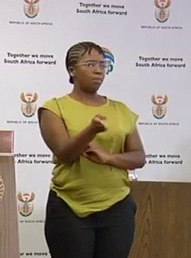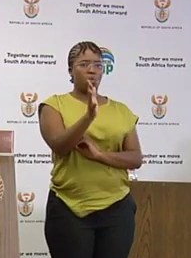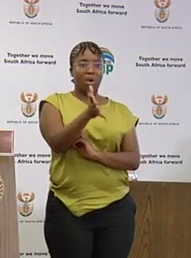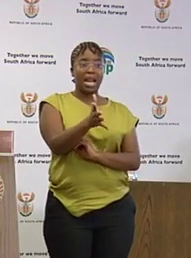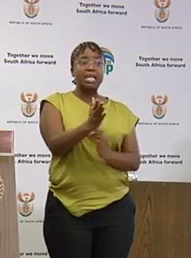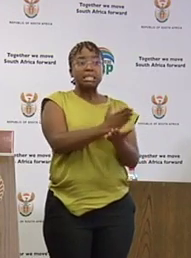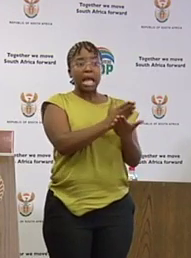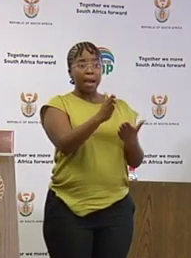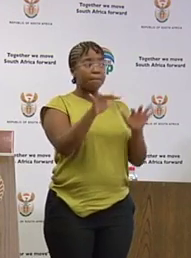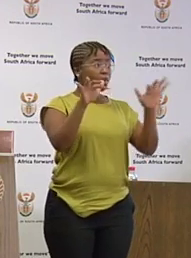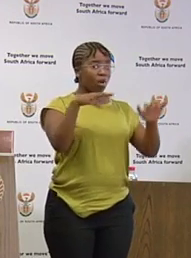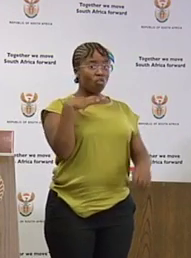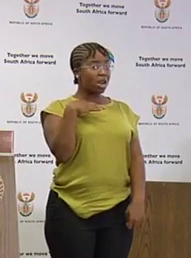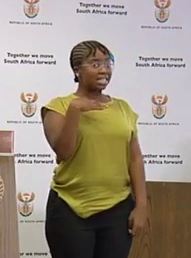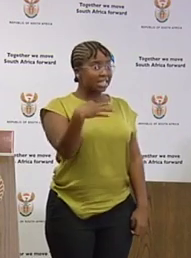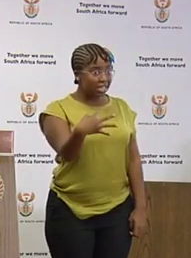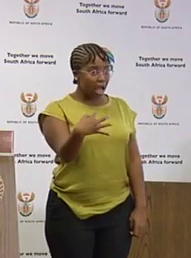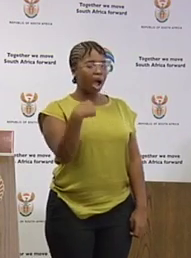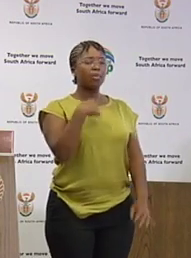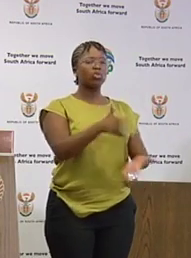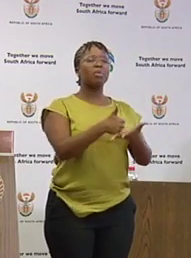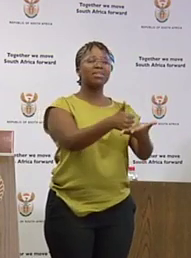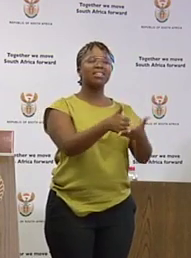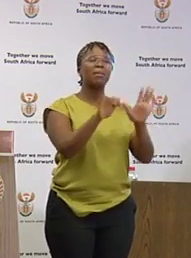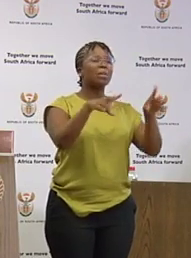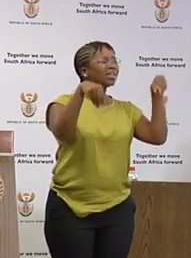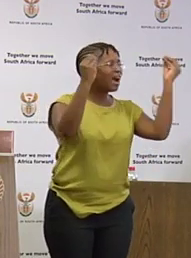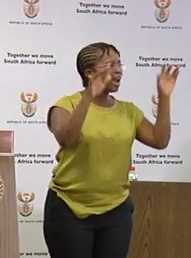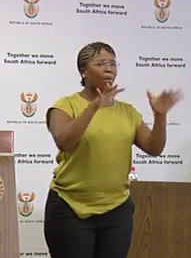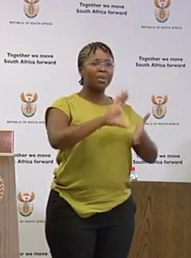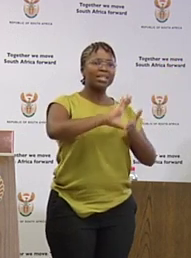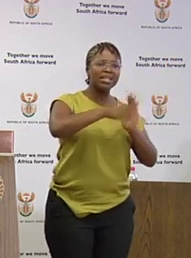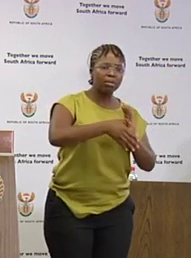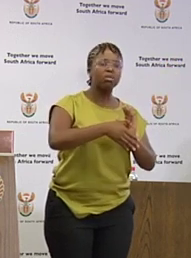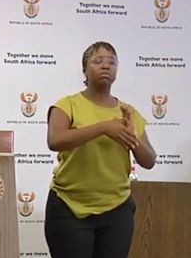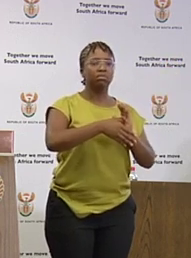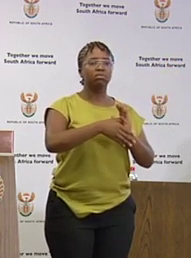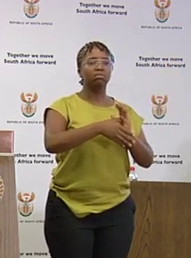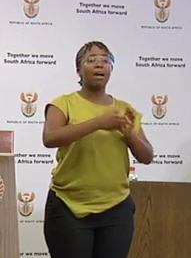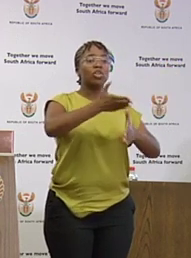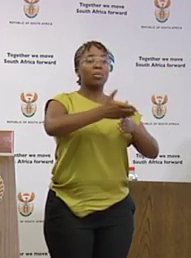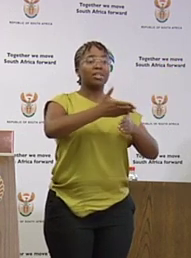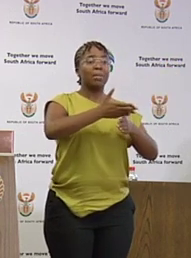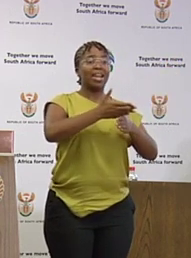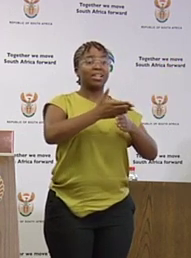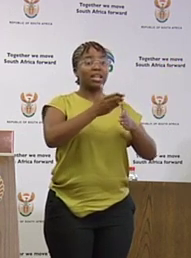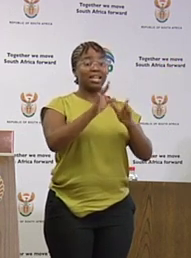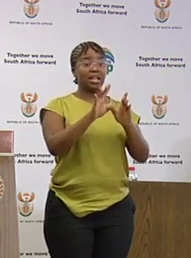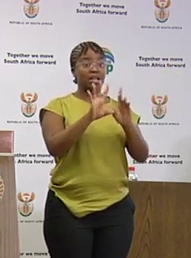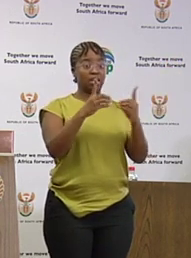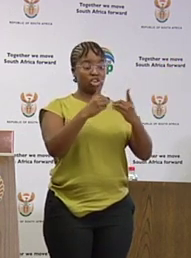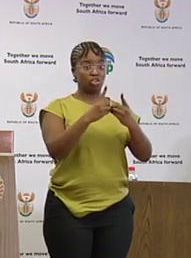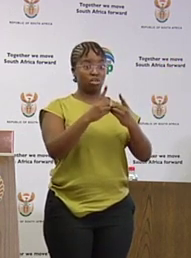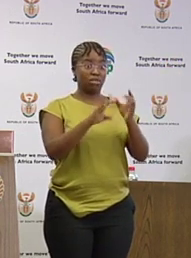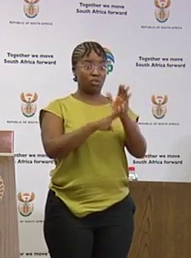getting volunteers who will be taken care of under the national development agencies, because we will